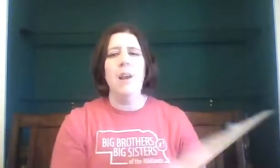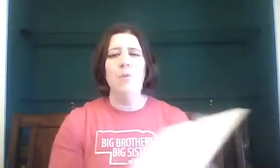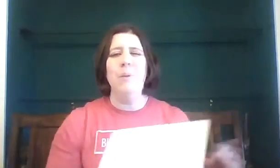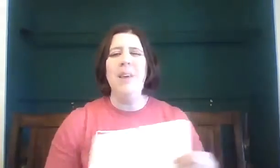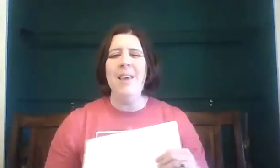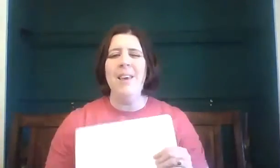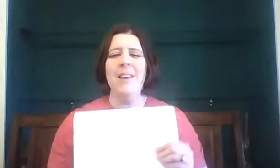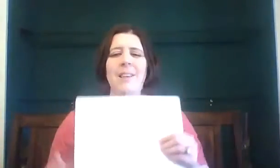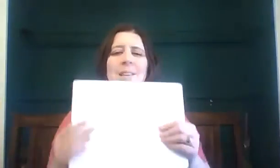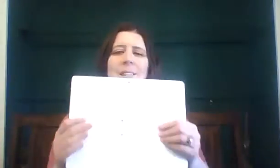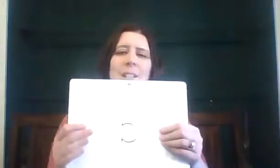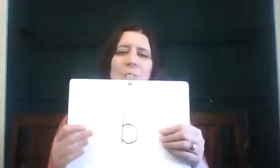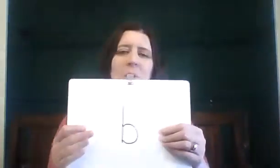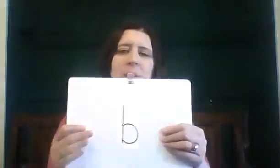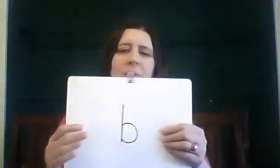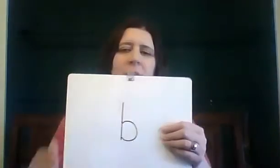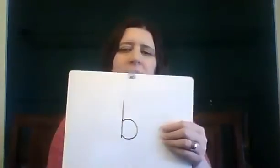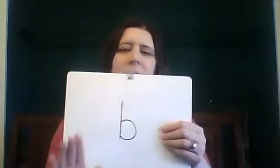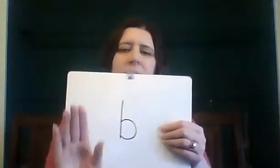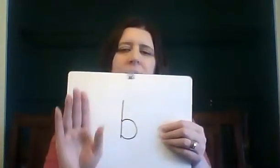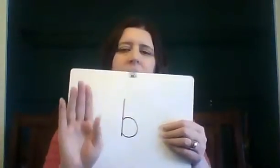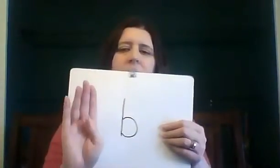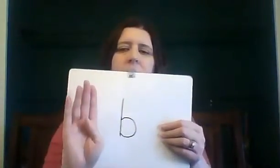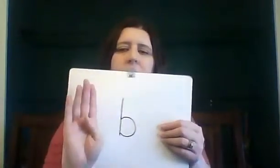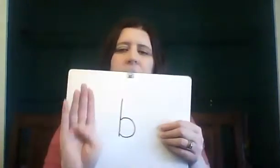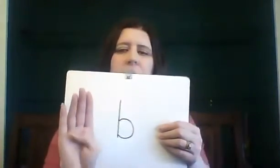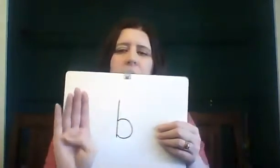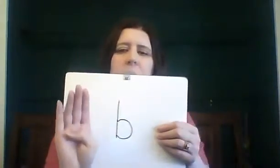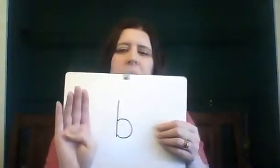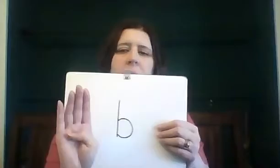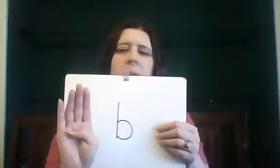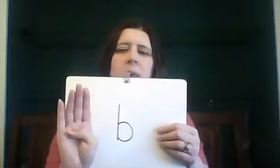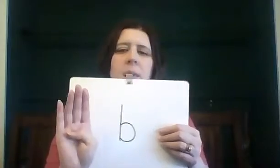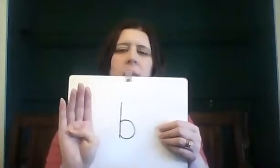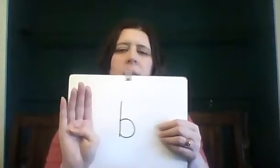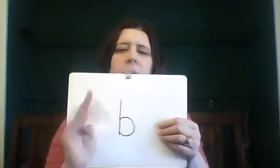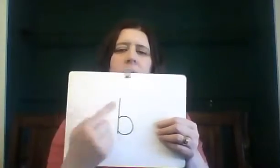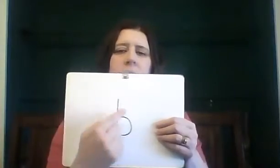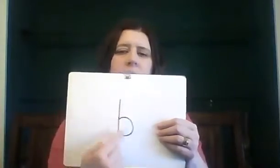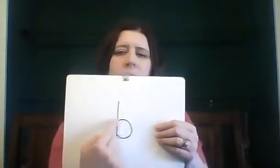letter B, it's a little more difficult to see, but for a B,